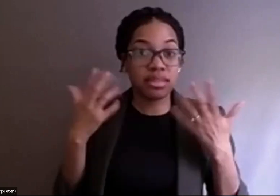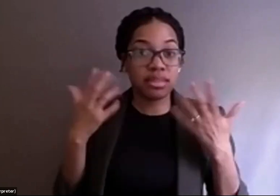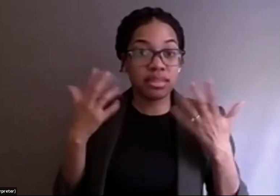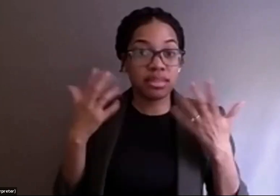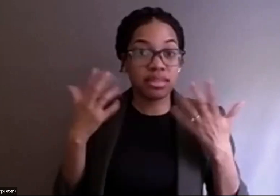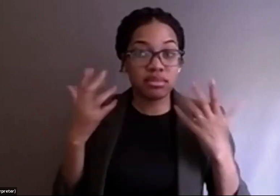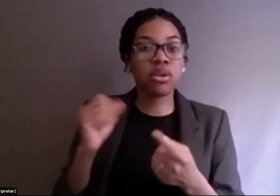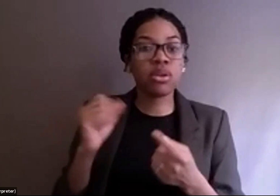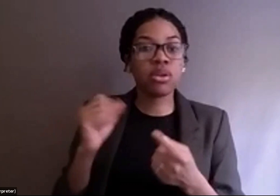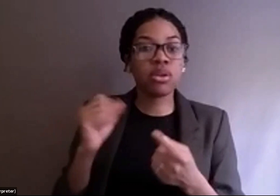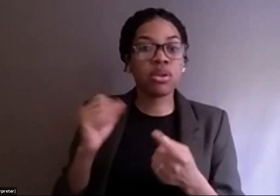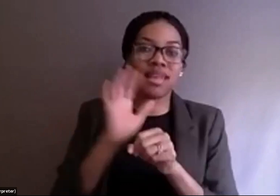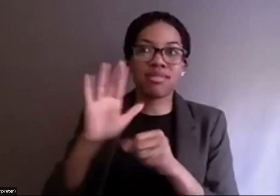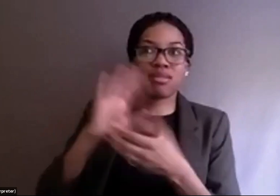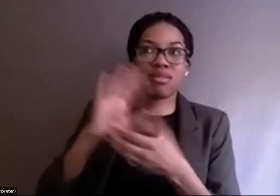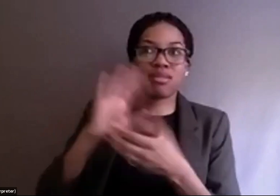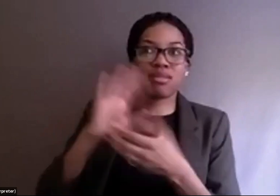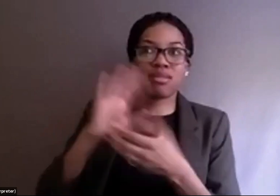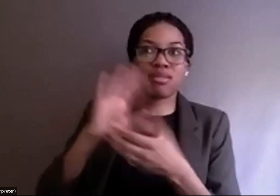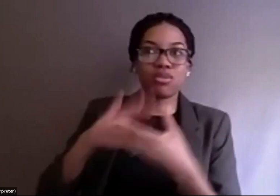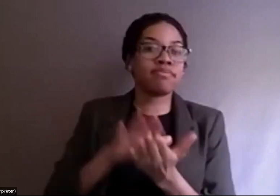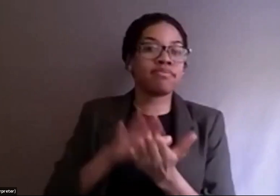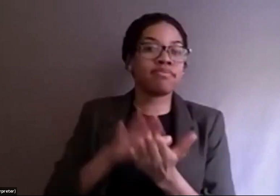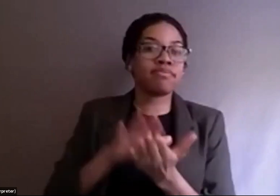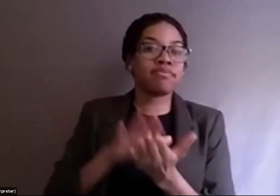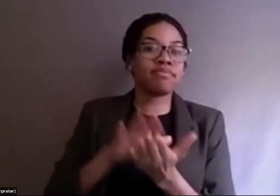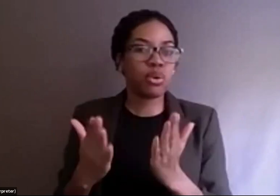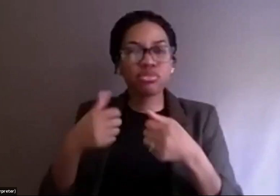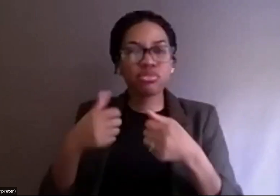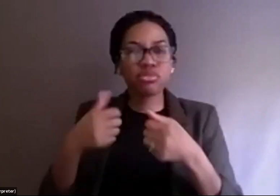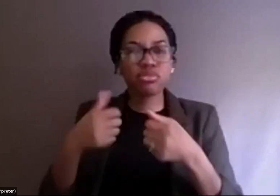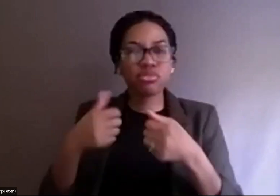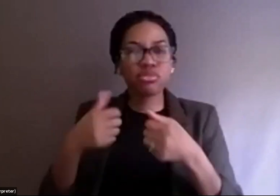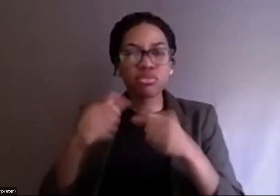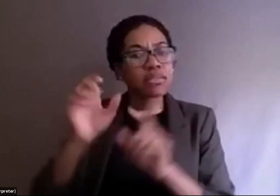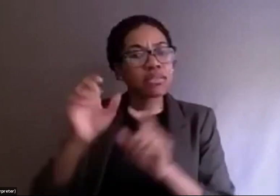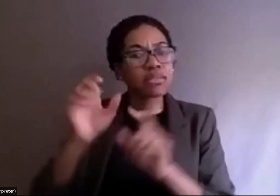next problem that we had and we tried to solve was that,